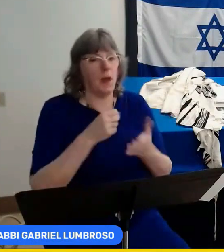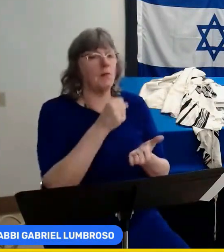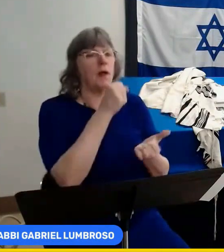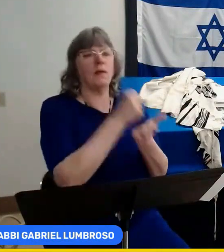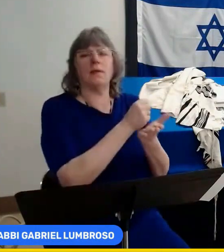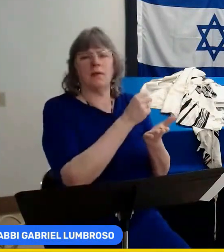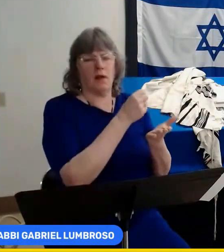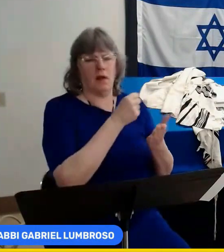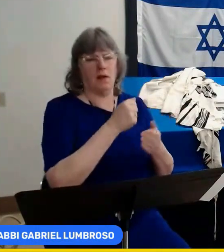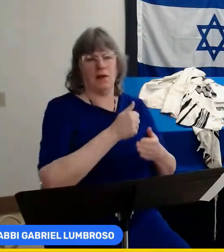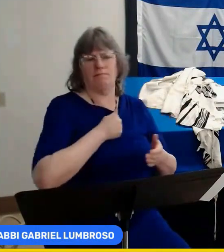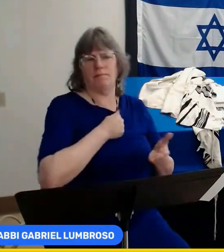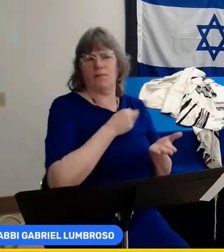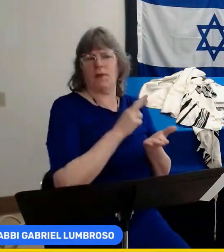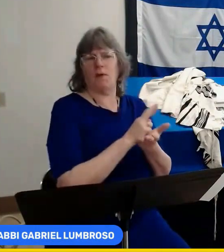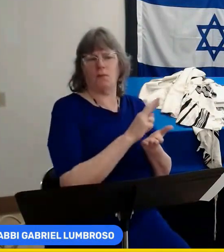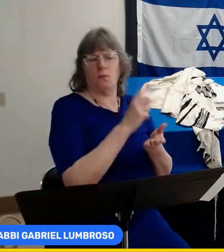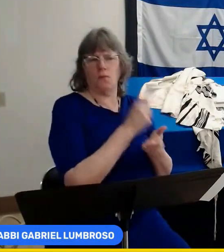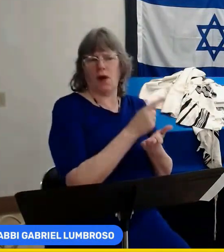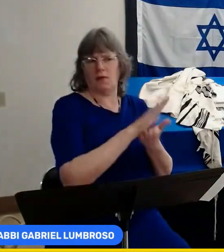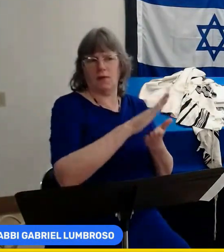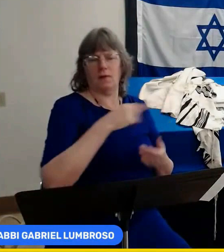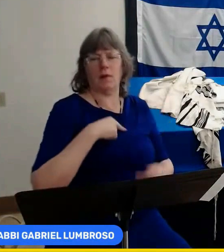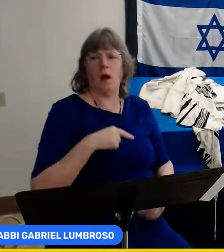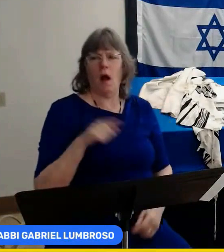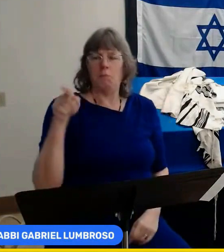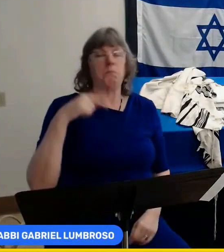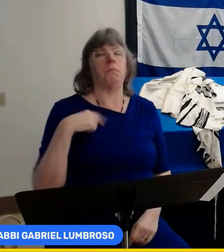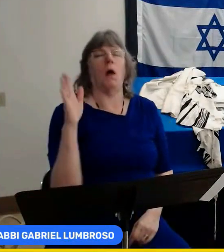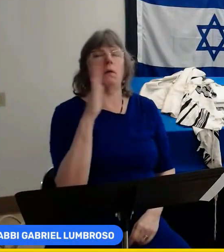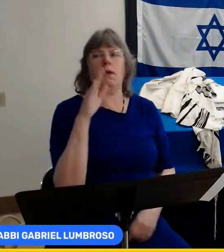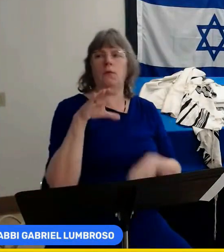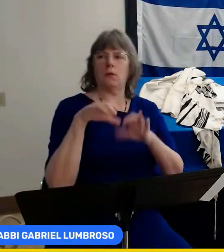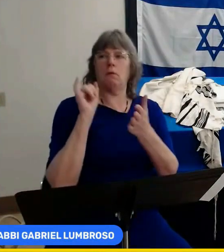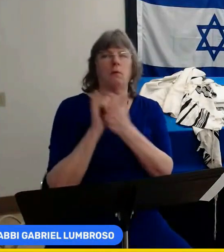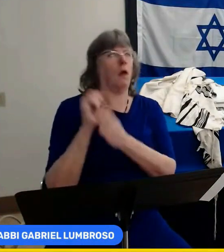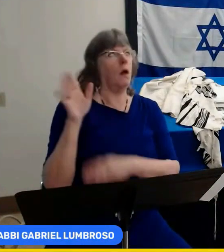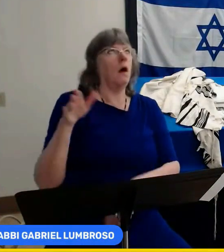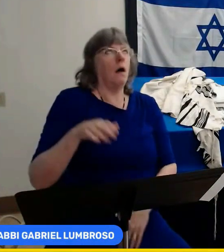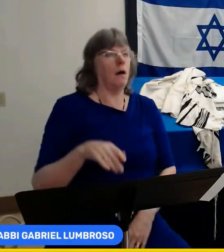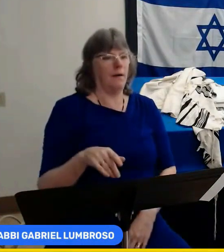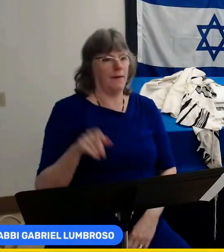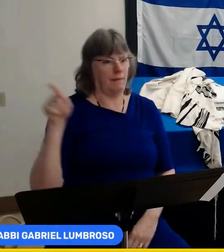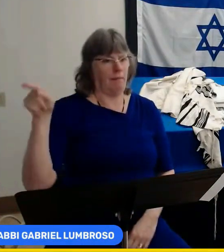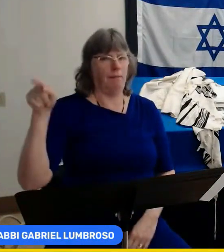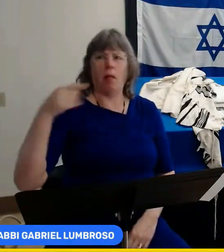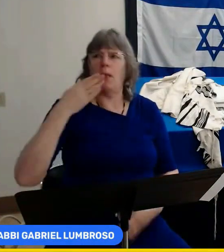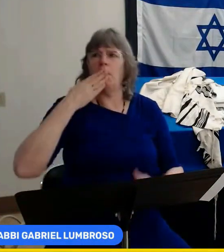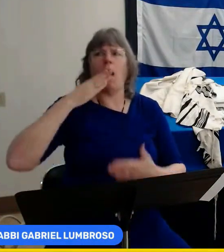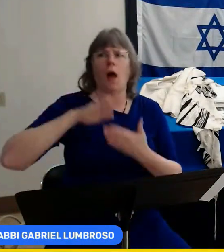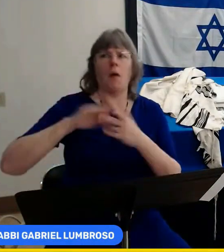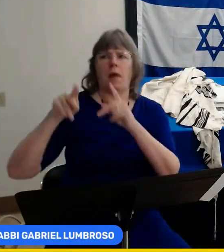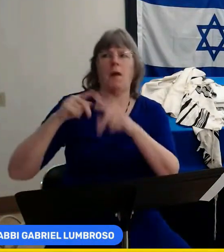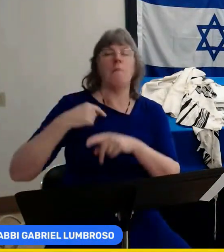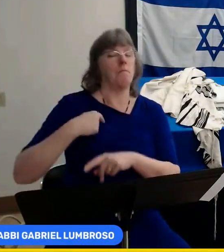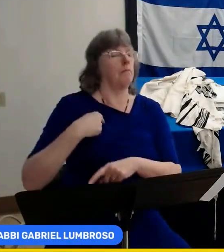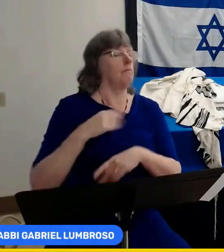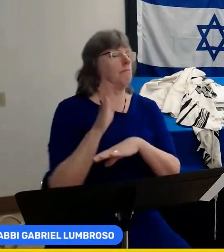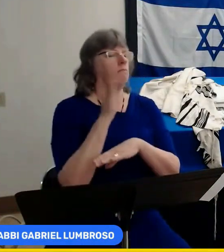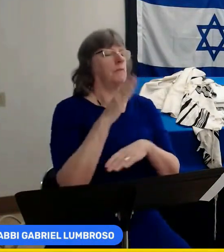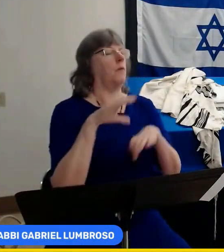would have been the same thing. We would have been Adam and Eve, we would have been the same thing too. They are representative of us.